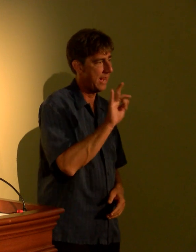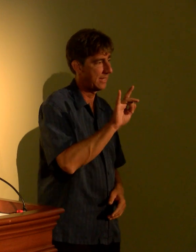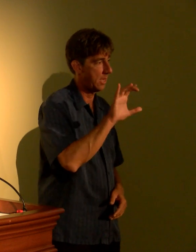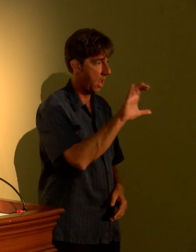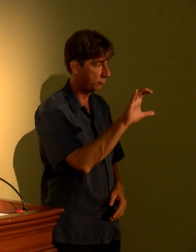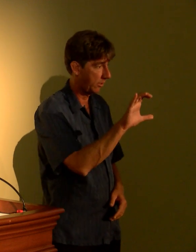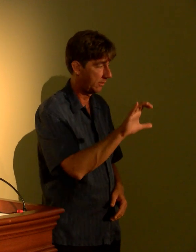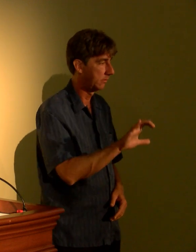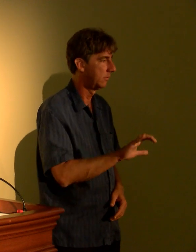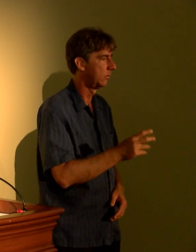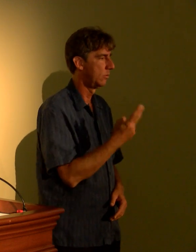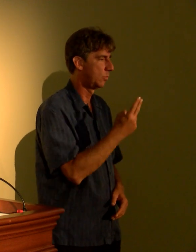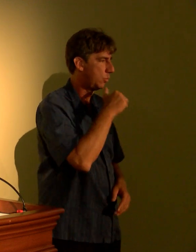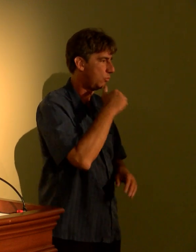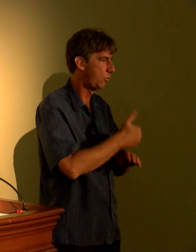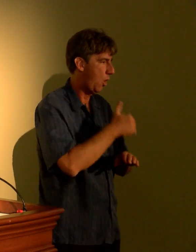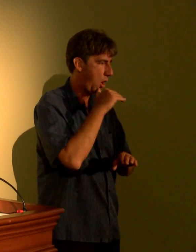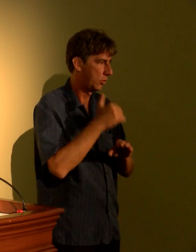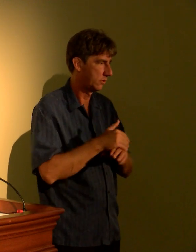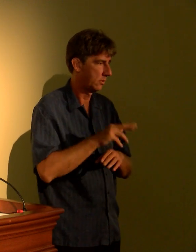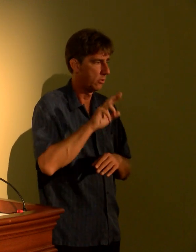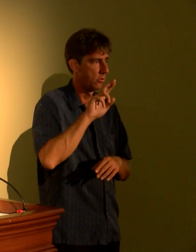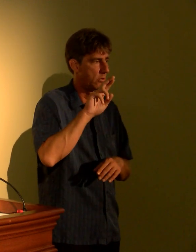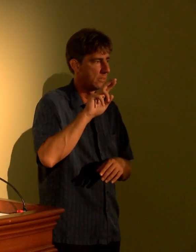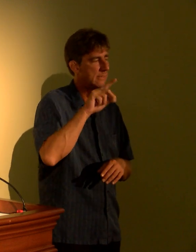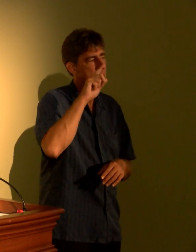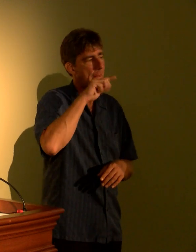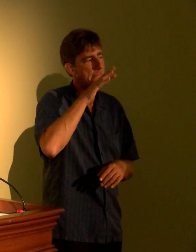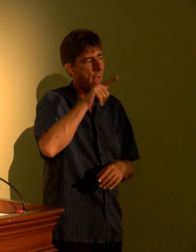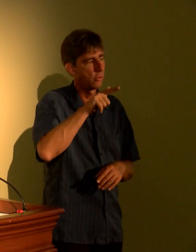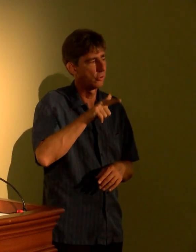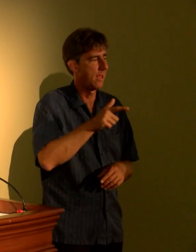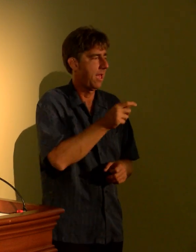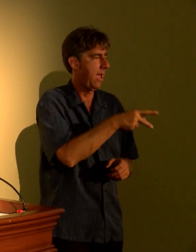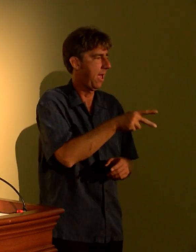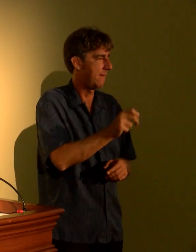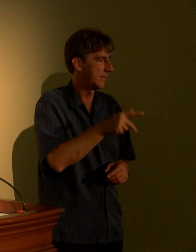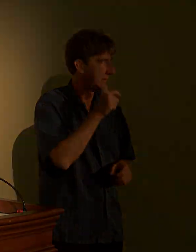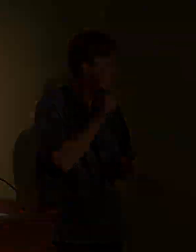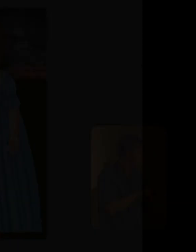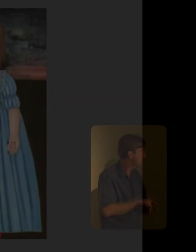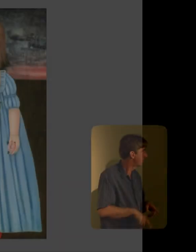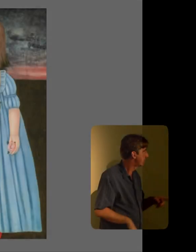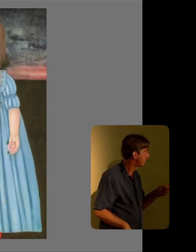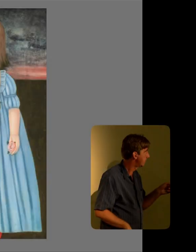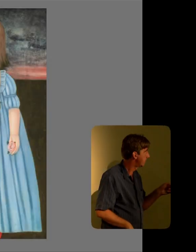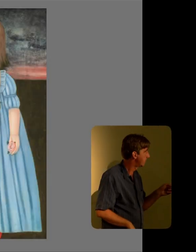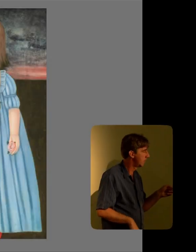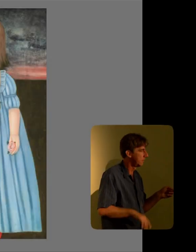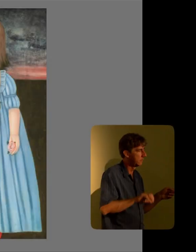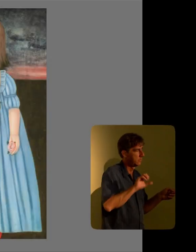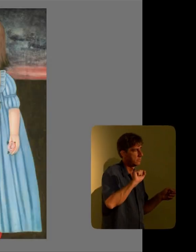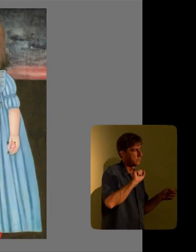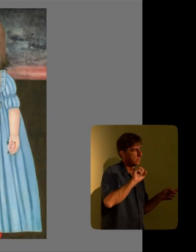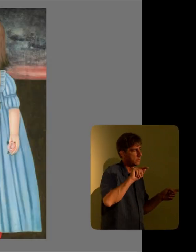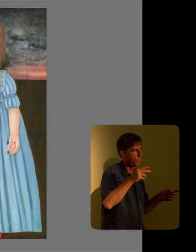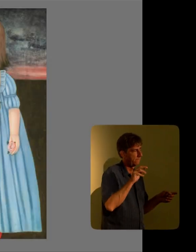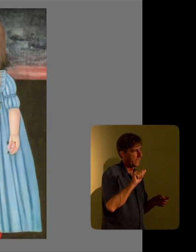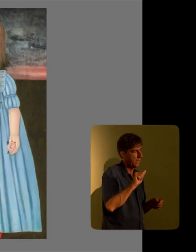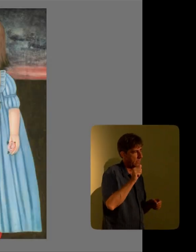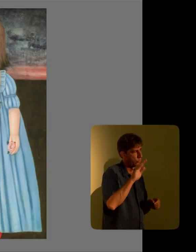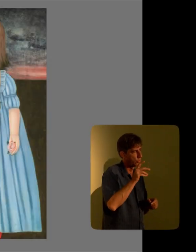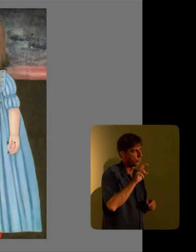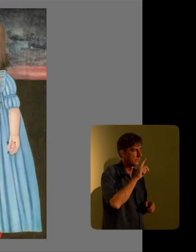the two daughters of Ruth Avery Brewster, his stepmother, half-sisters of his, This is Sophia Brewster, his